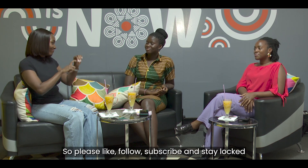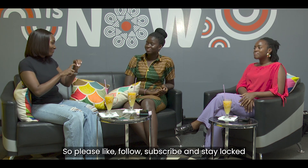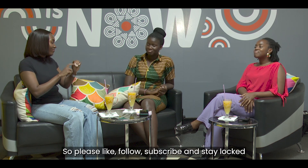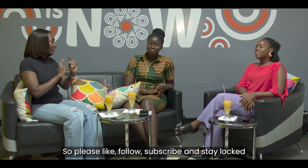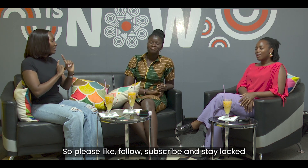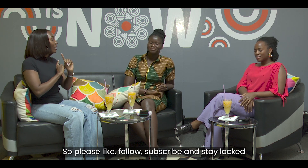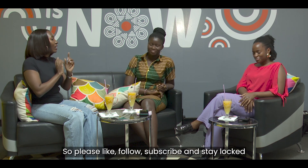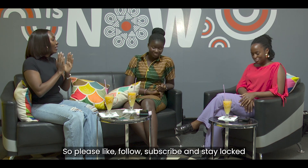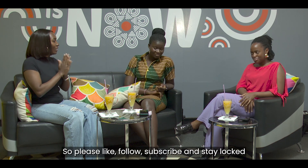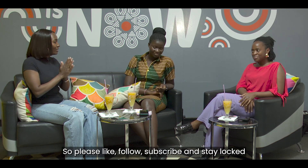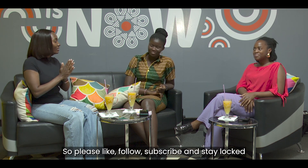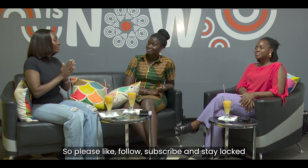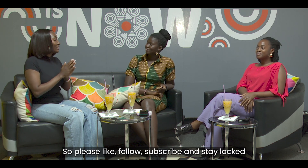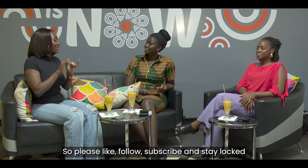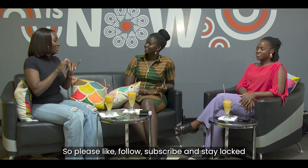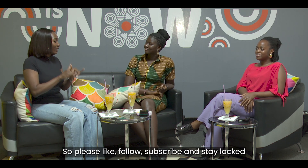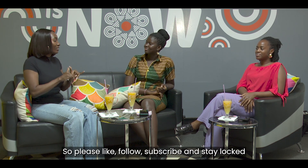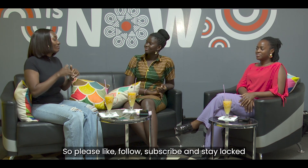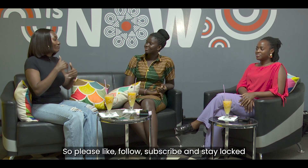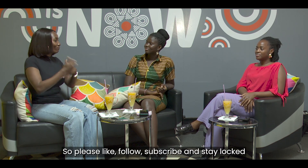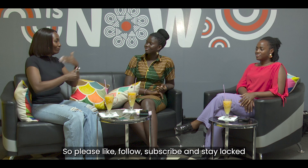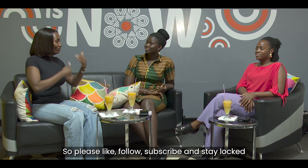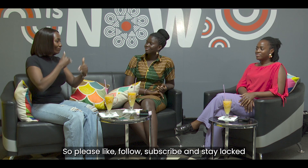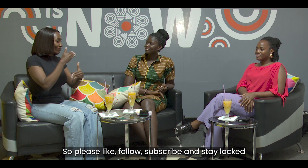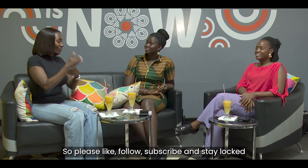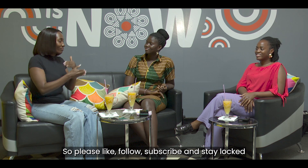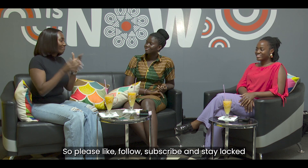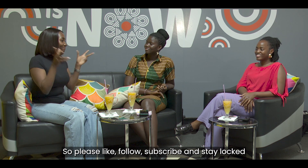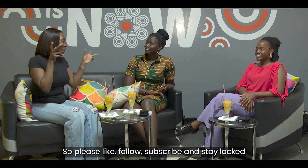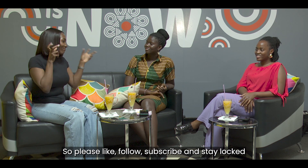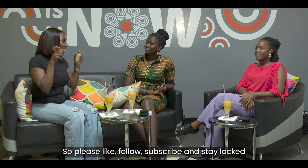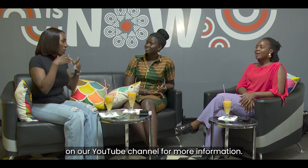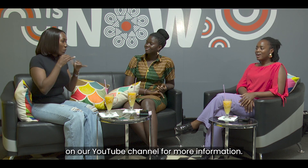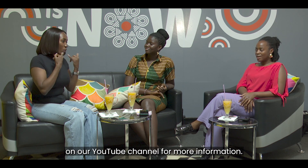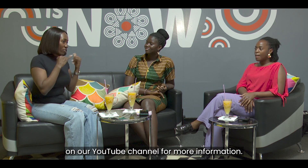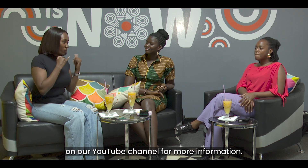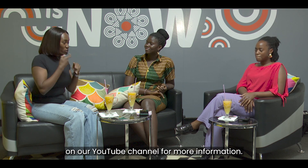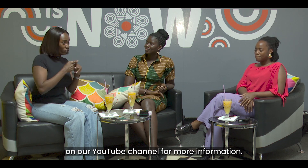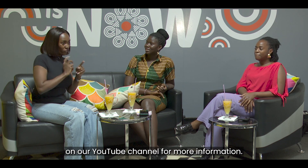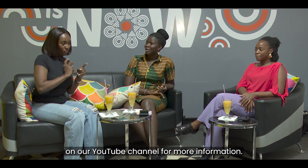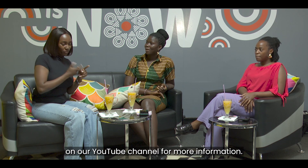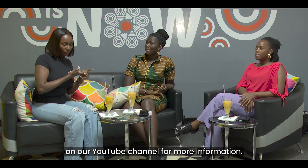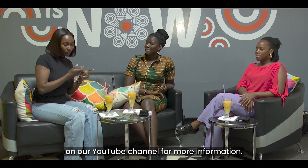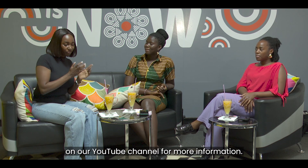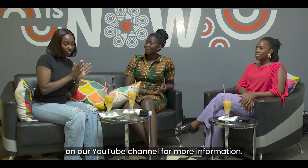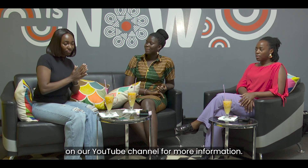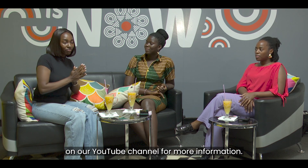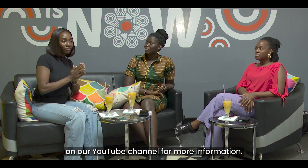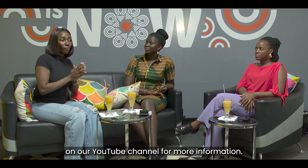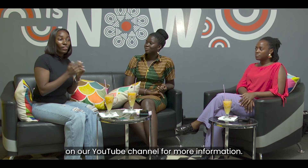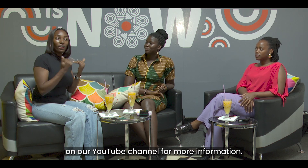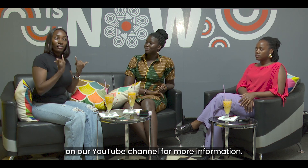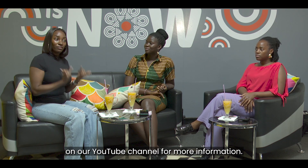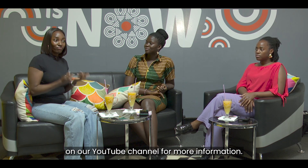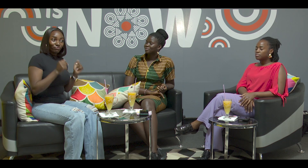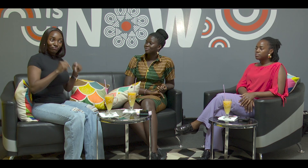like, follow, subscribe, and stay locked on our YouTube channel for more information.